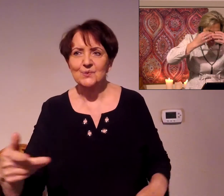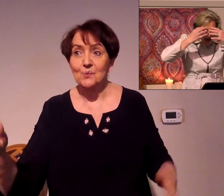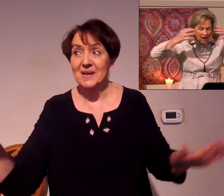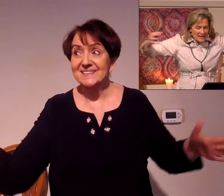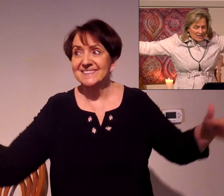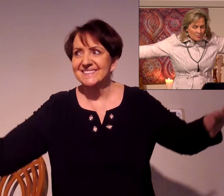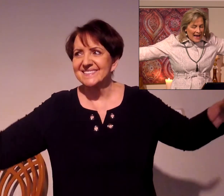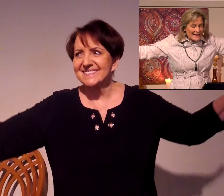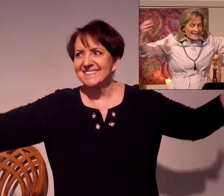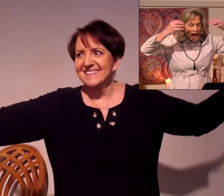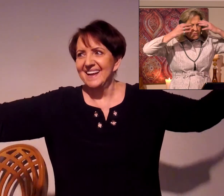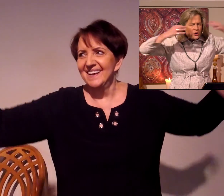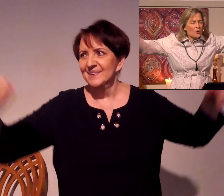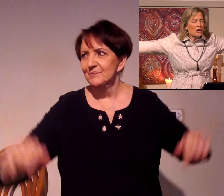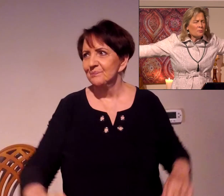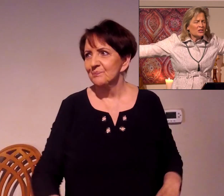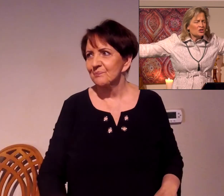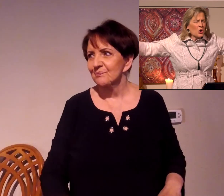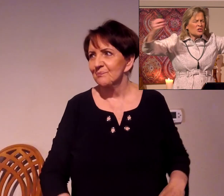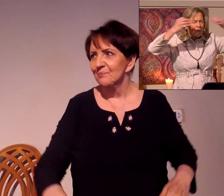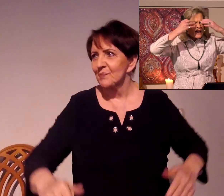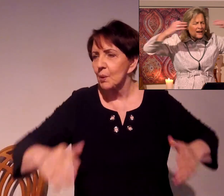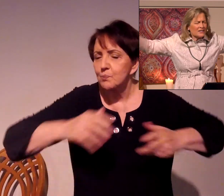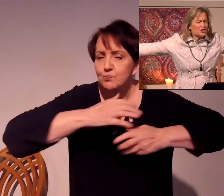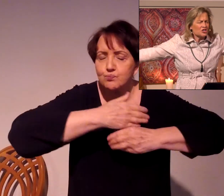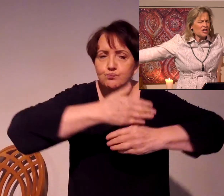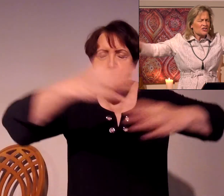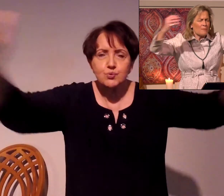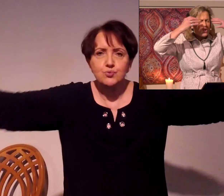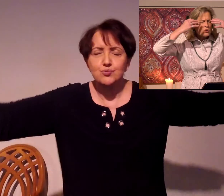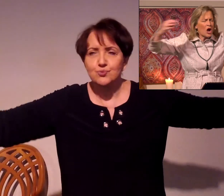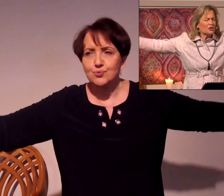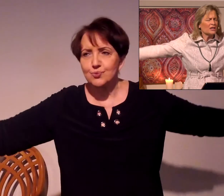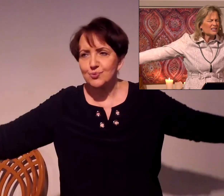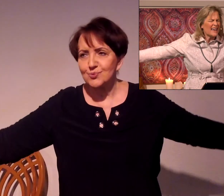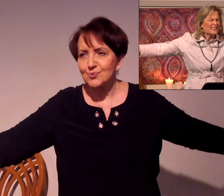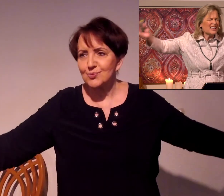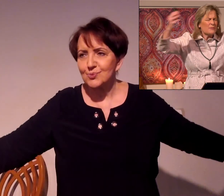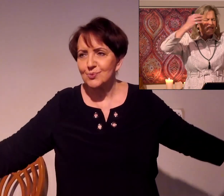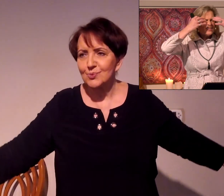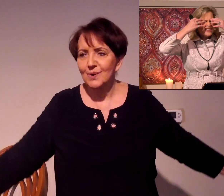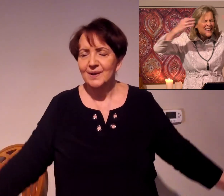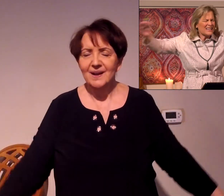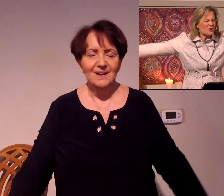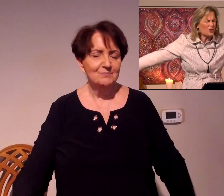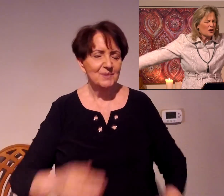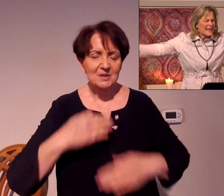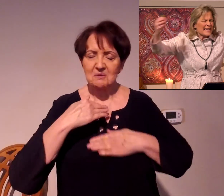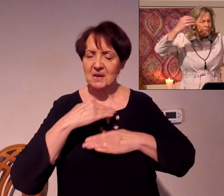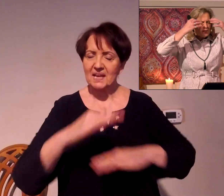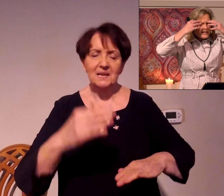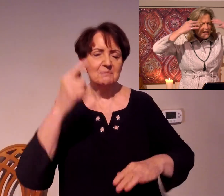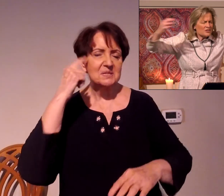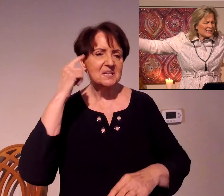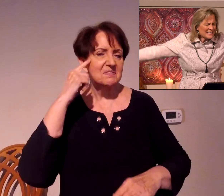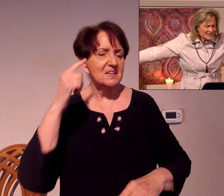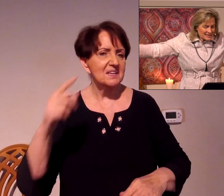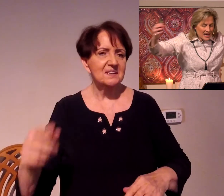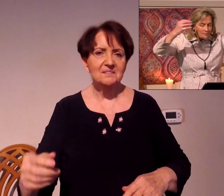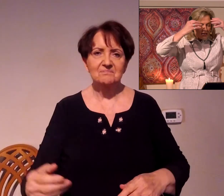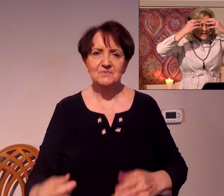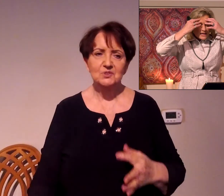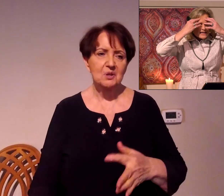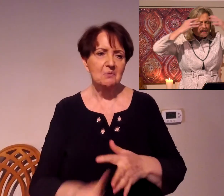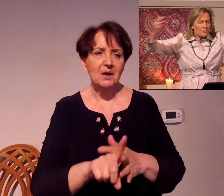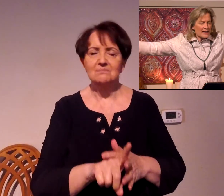okay? I'm expanding. I'm throwing open the doors of my consciousness. I'm no longer going to let limited thinking or any beliefs get